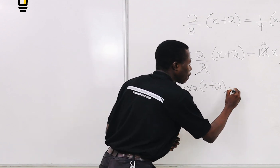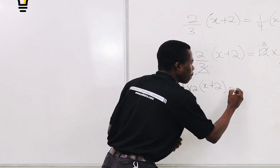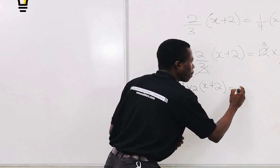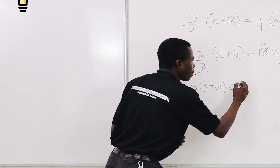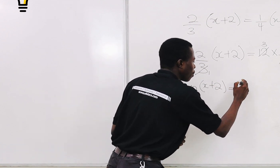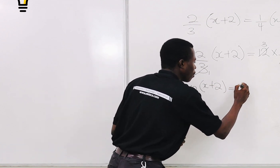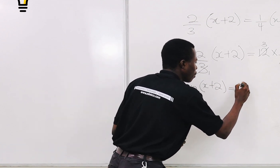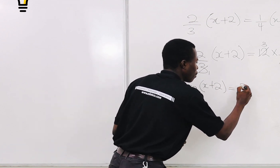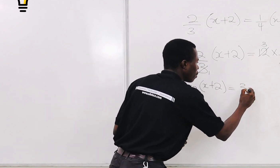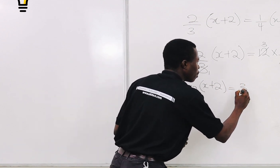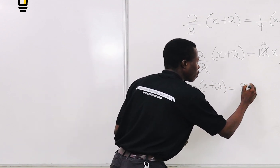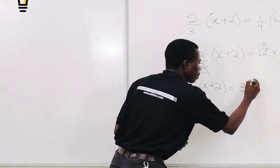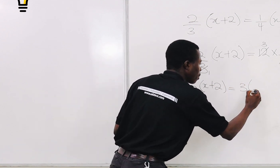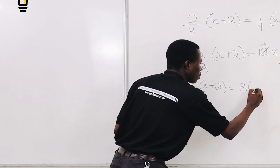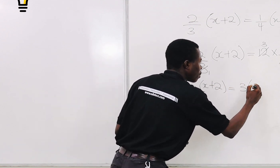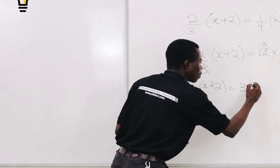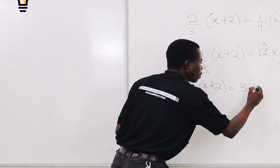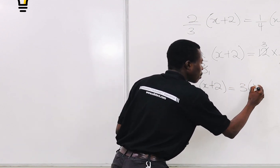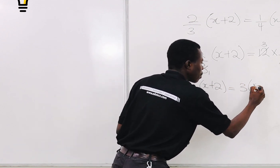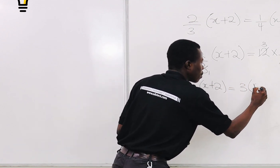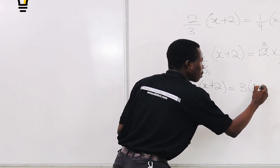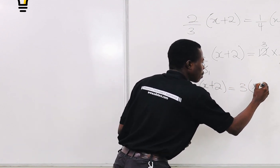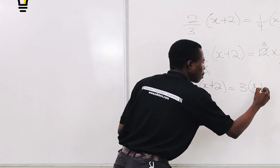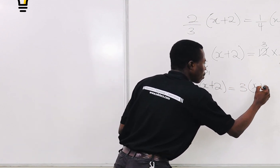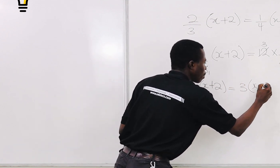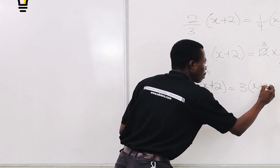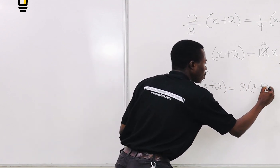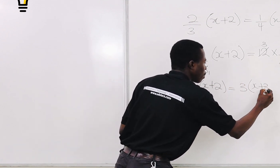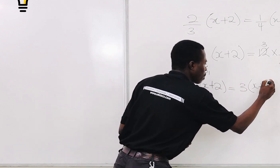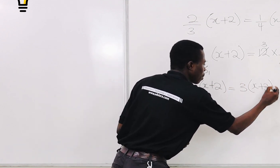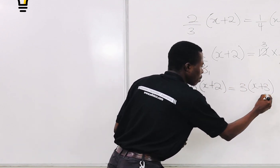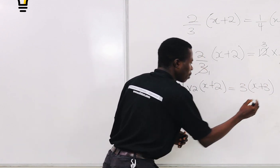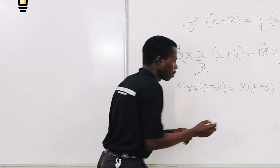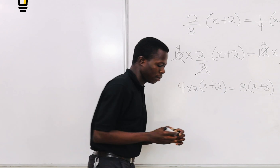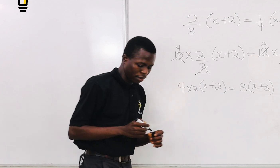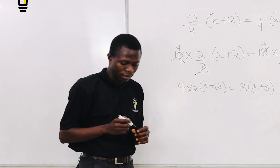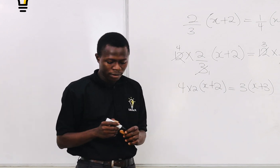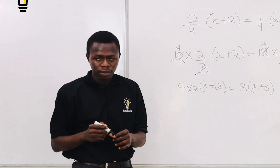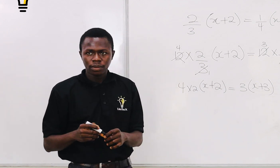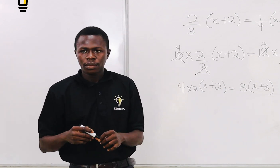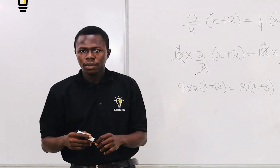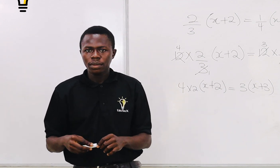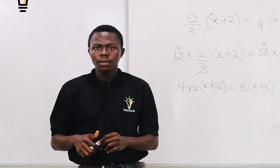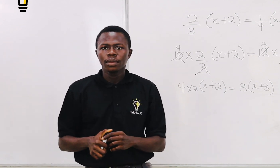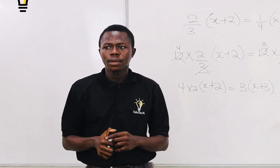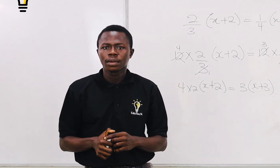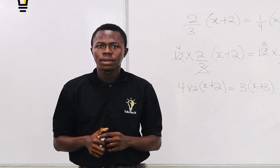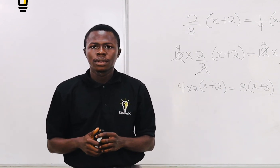x plus 2 equals 3 multiplied by x plus 3 in the other